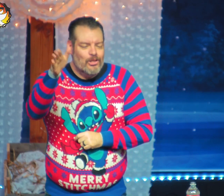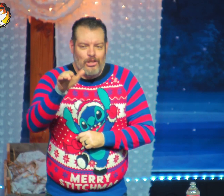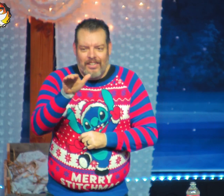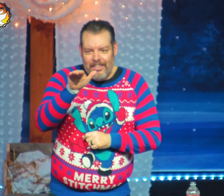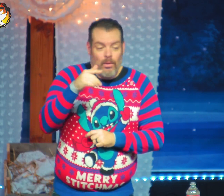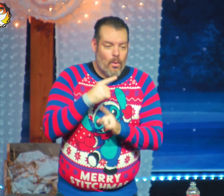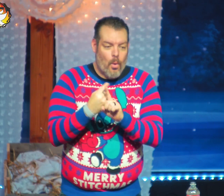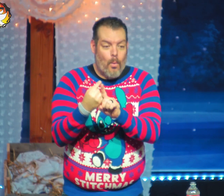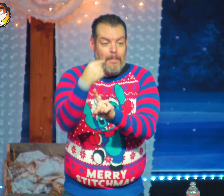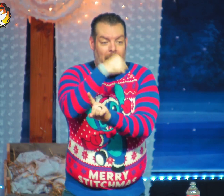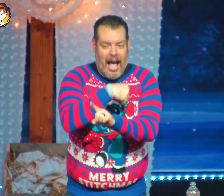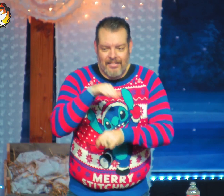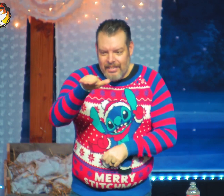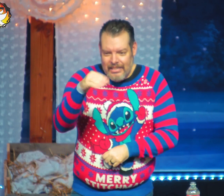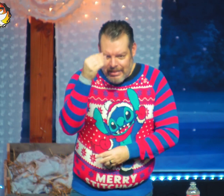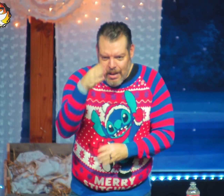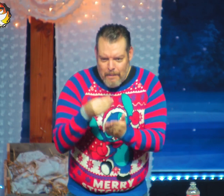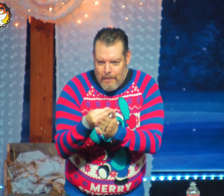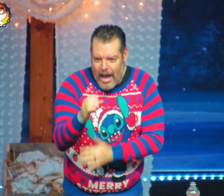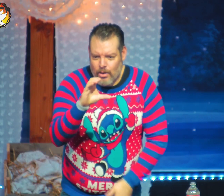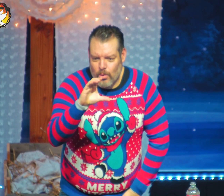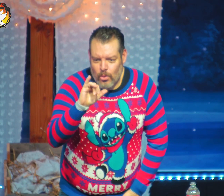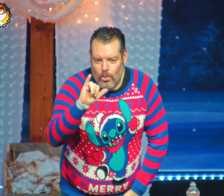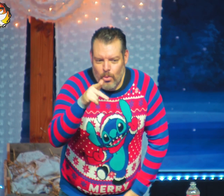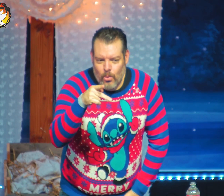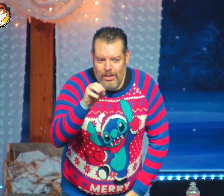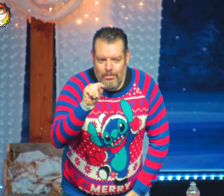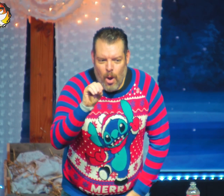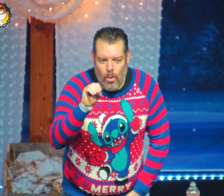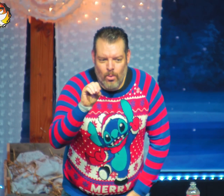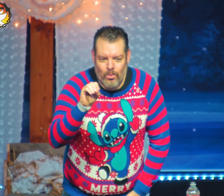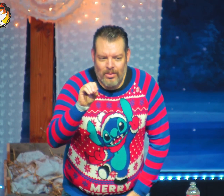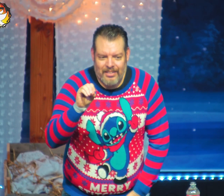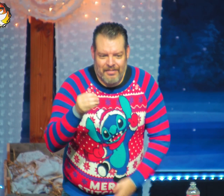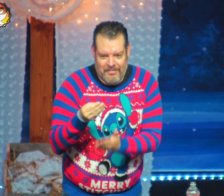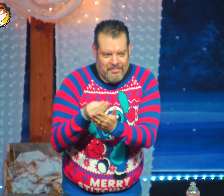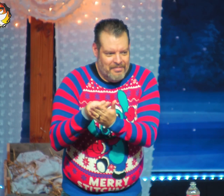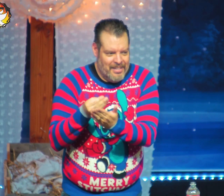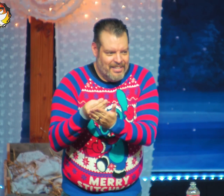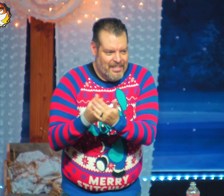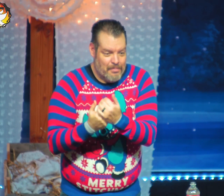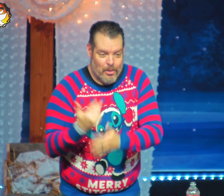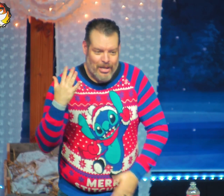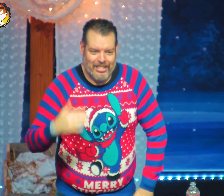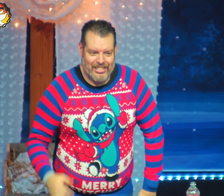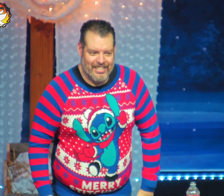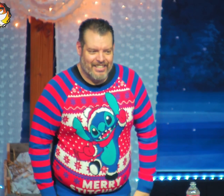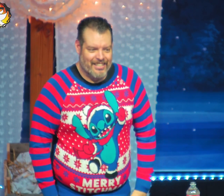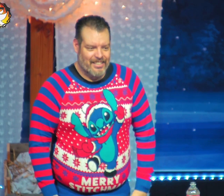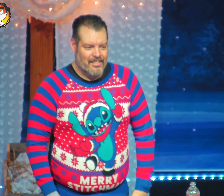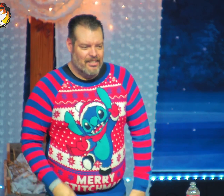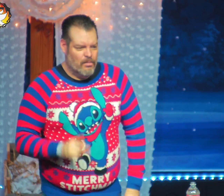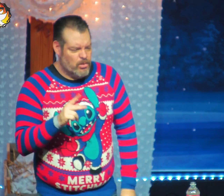of that, we have to be able to trust Him. Someone asked me, if you had a time machine, what would you